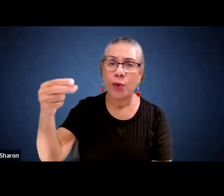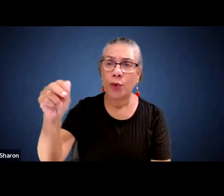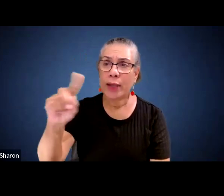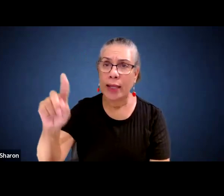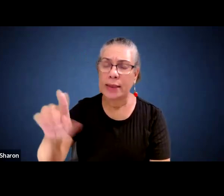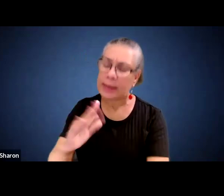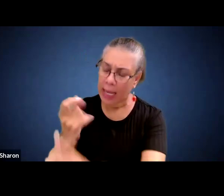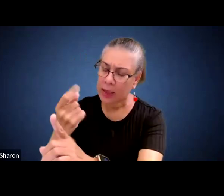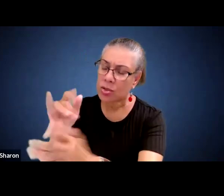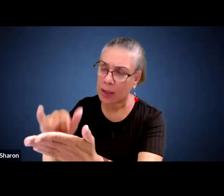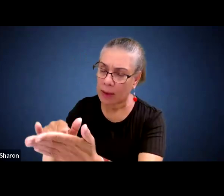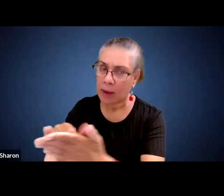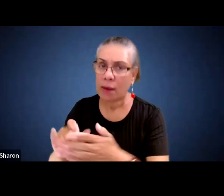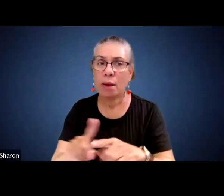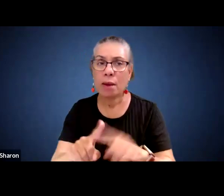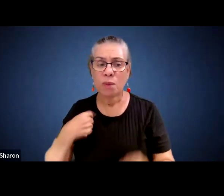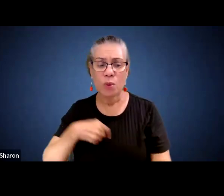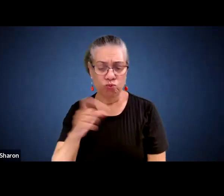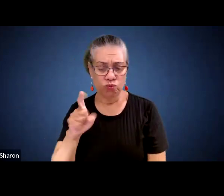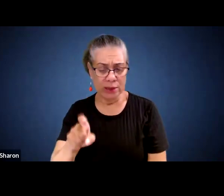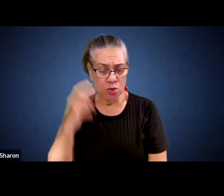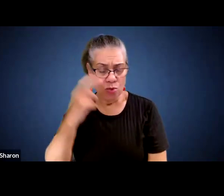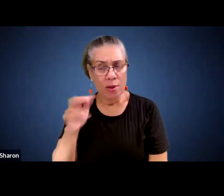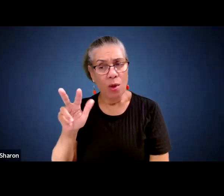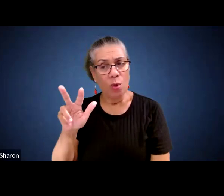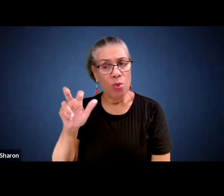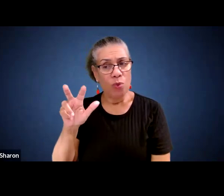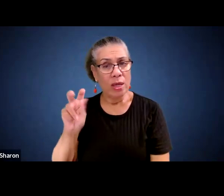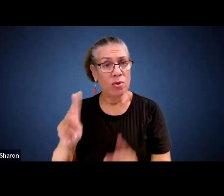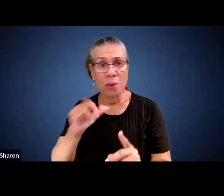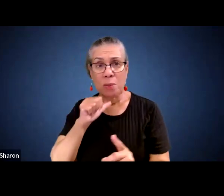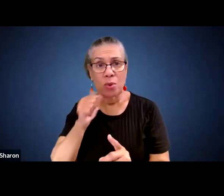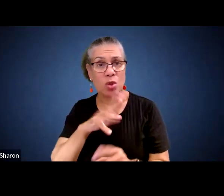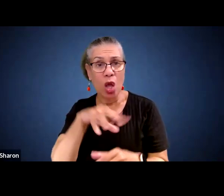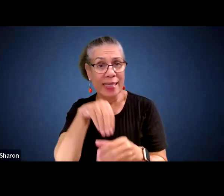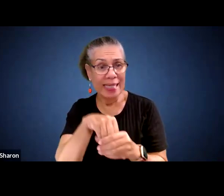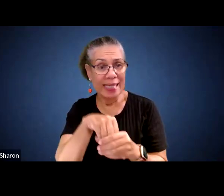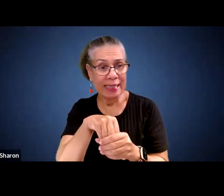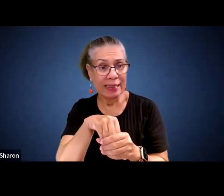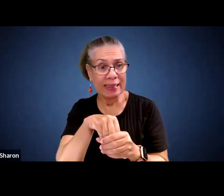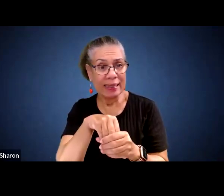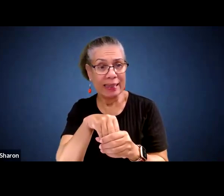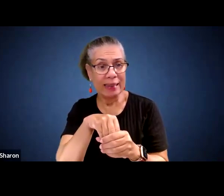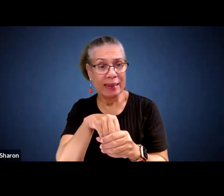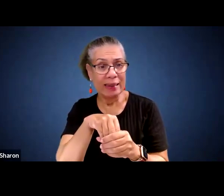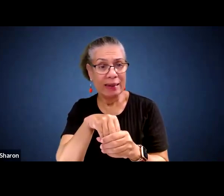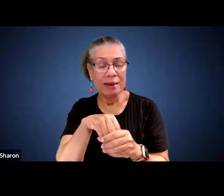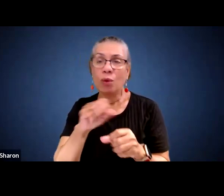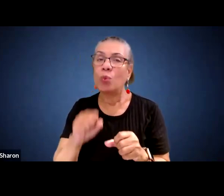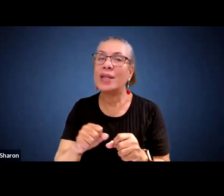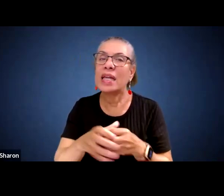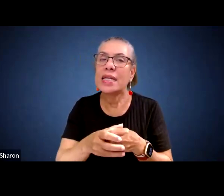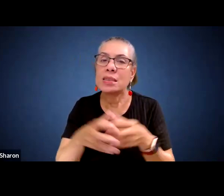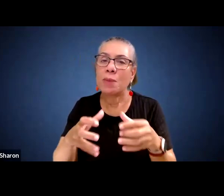also recognizing that the 300 people that didn't get in, I'm able to expand and welcome them a